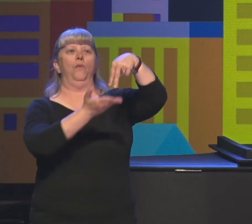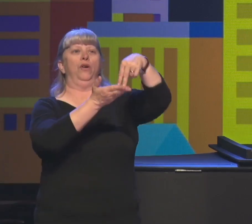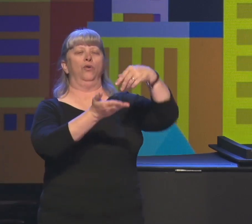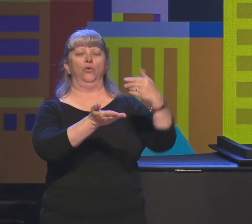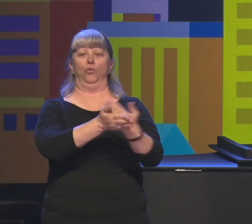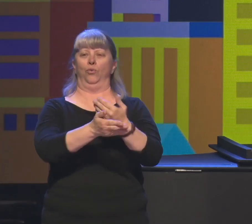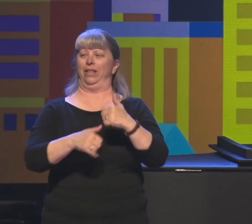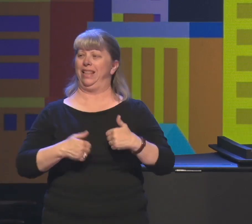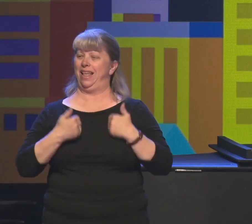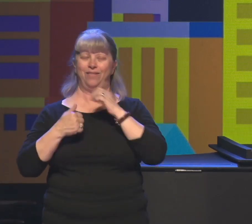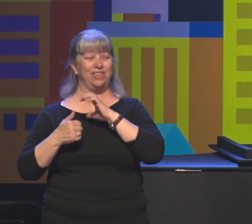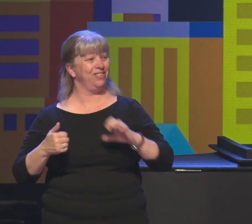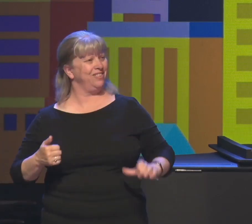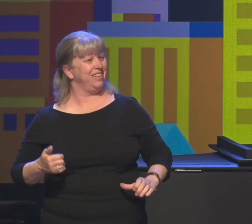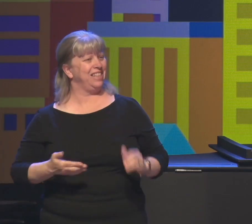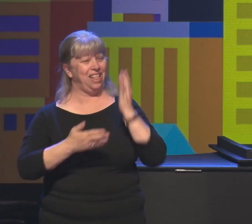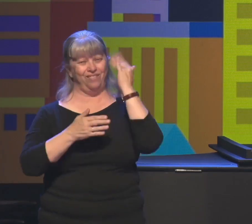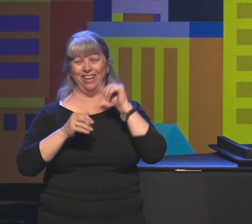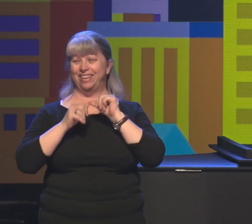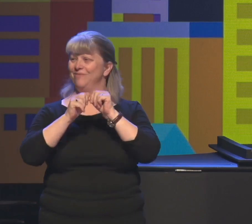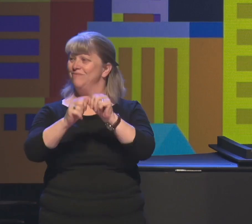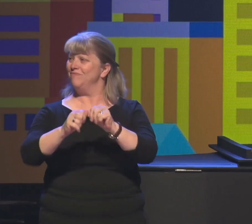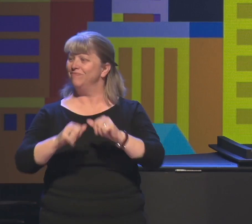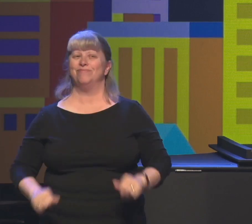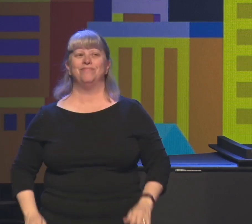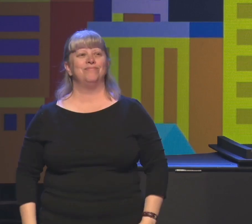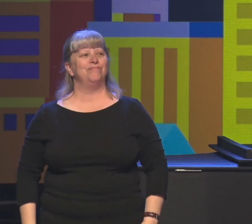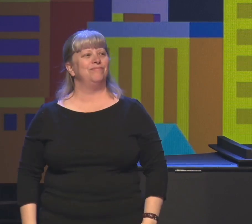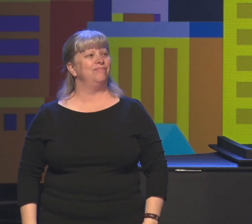in Christ. I think that's why it persists.